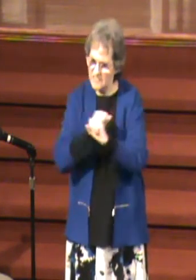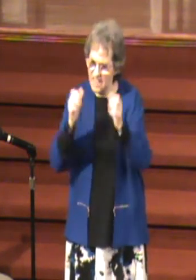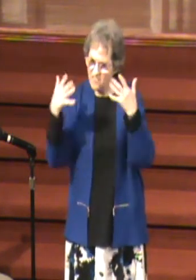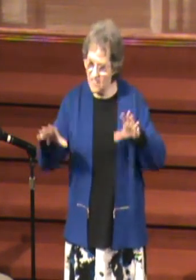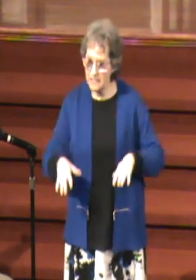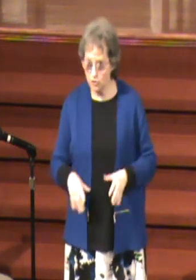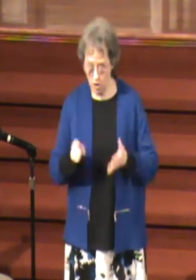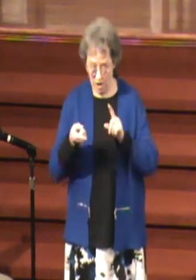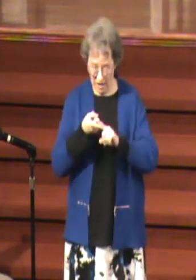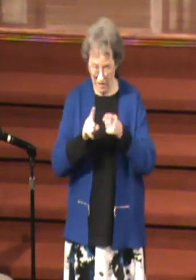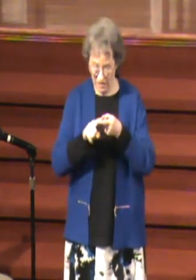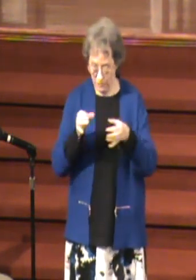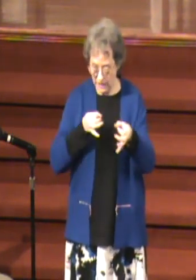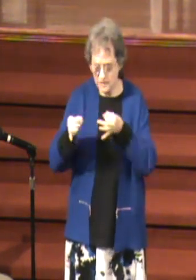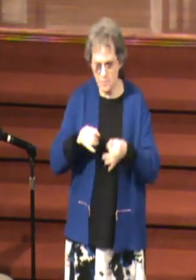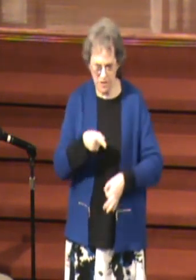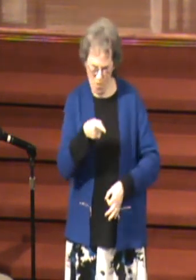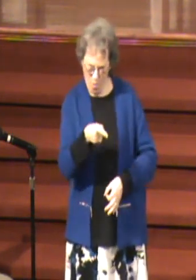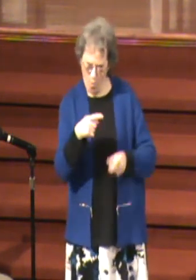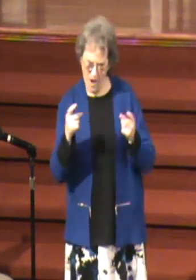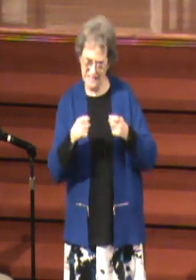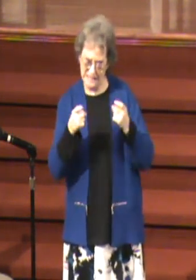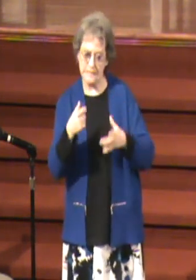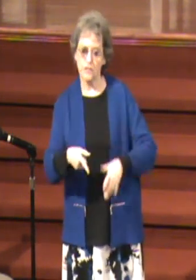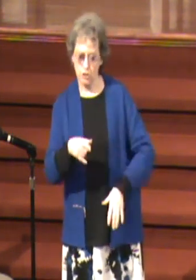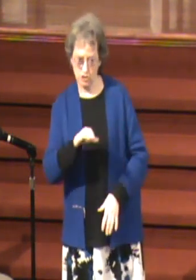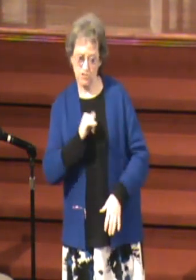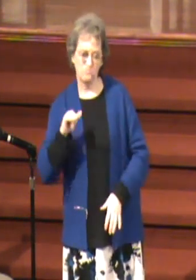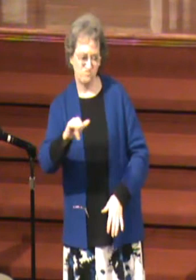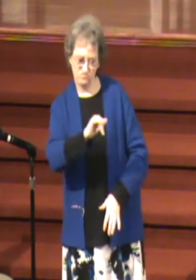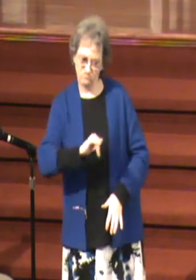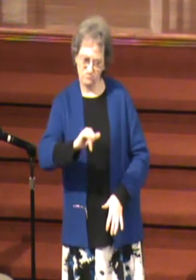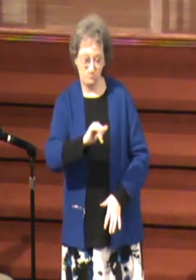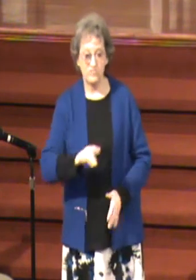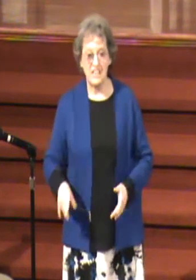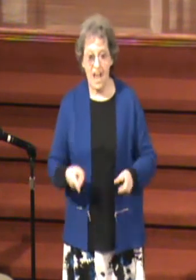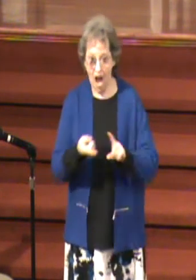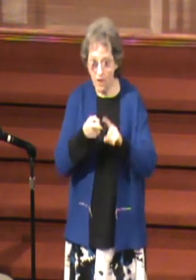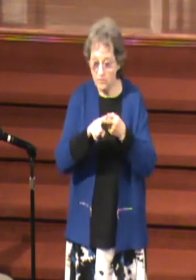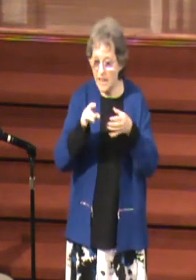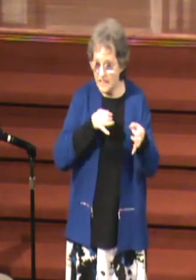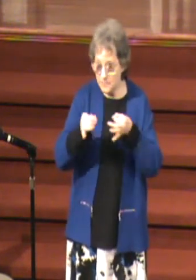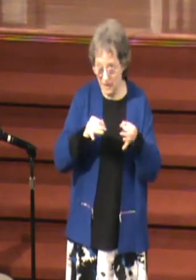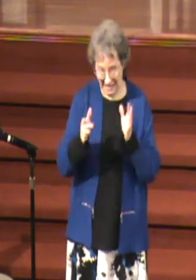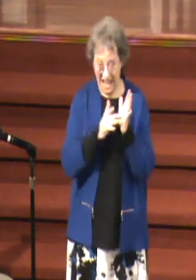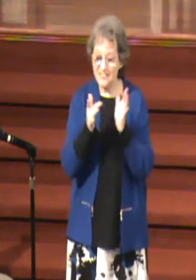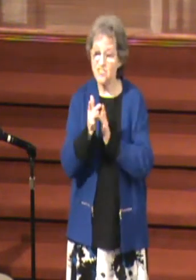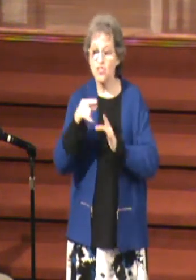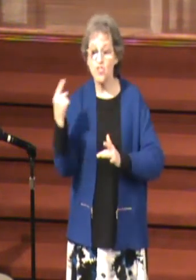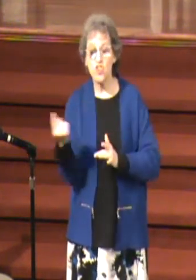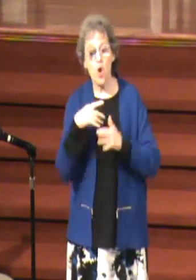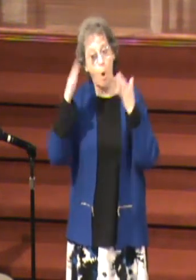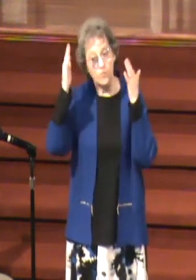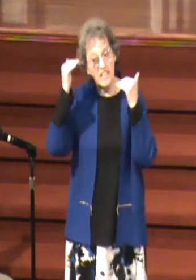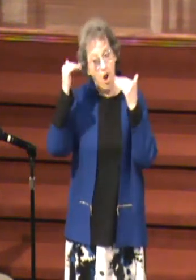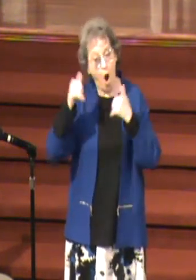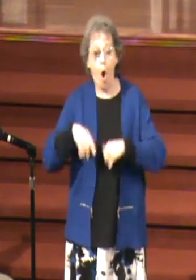she was a sinner, just like all of us are sinners. Her friend explained to her that Jesus was the only hope for her, because